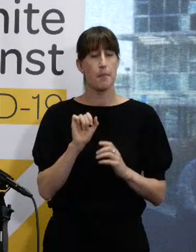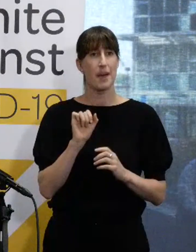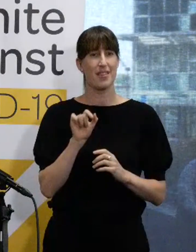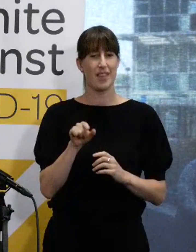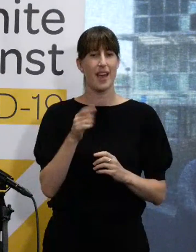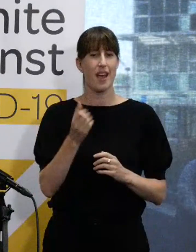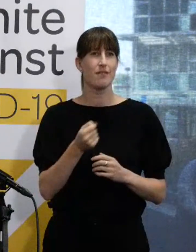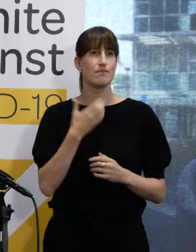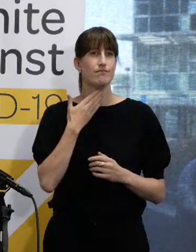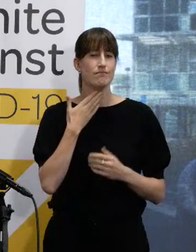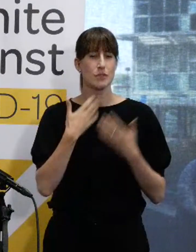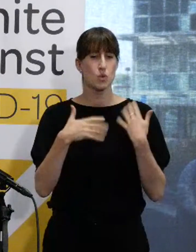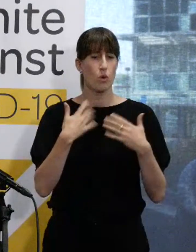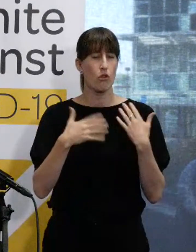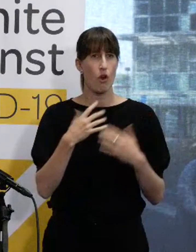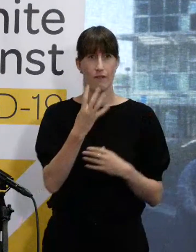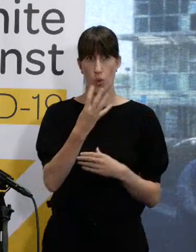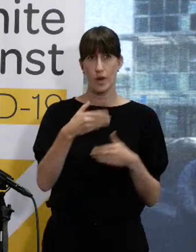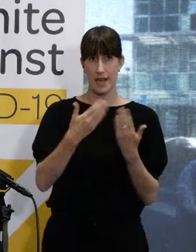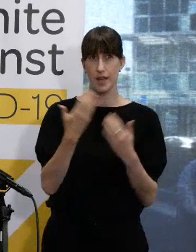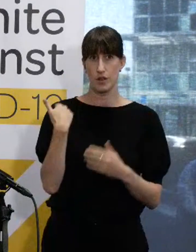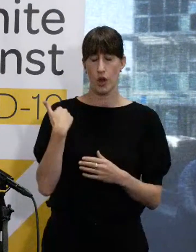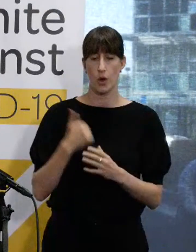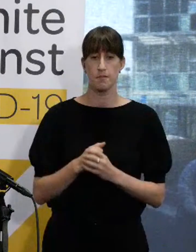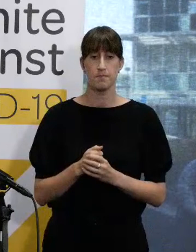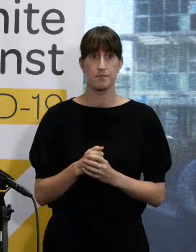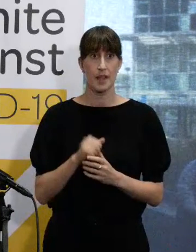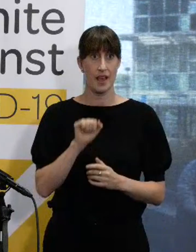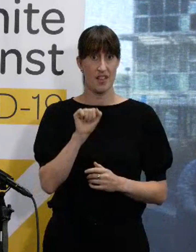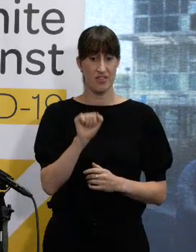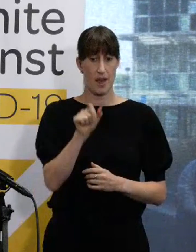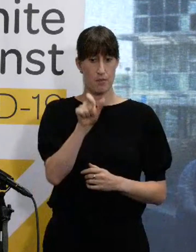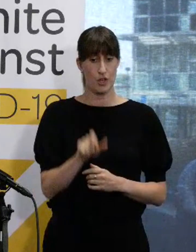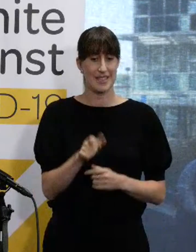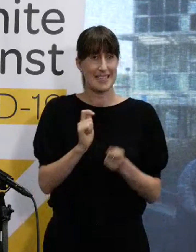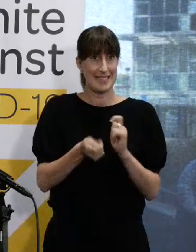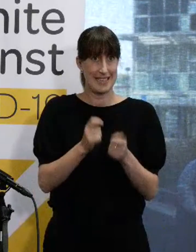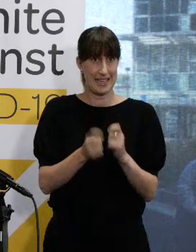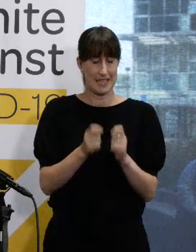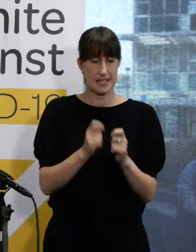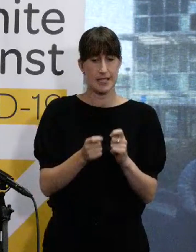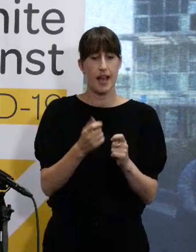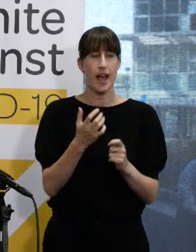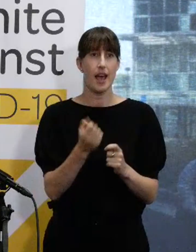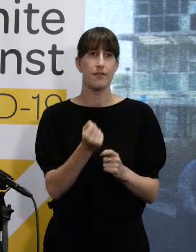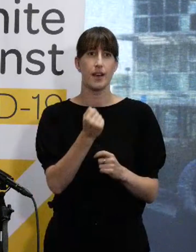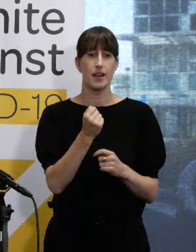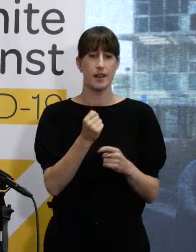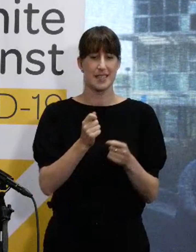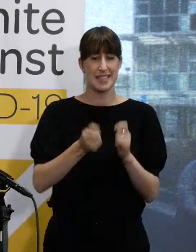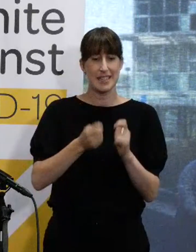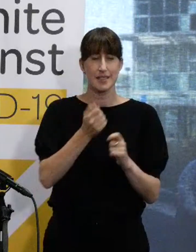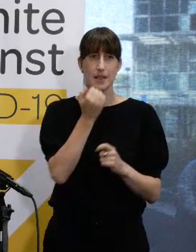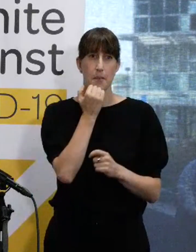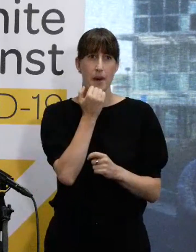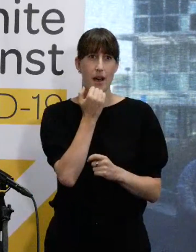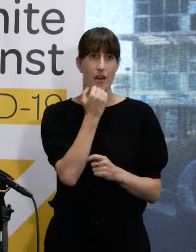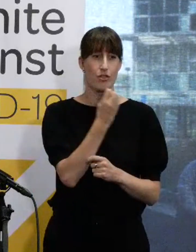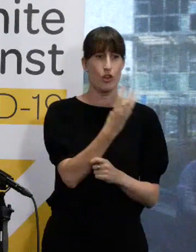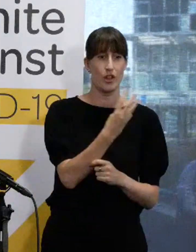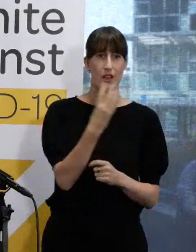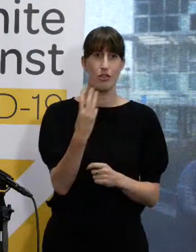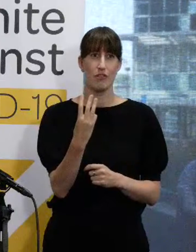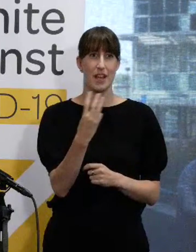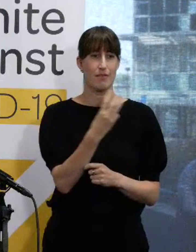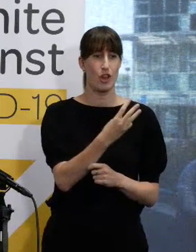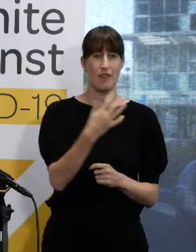The PCR swab returned high CT values of 33 and 35, so around the mid-30s.